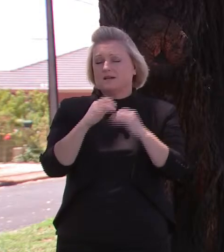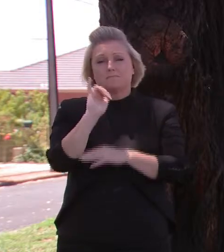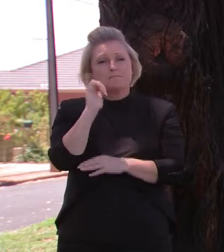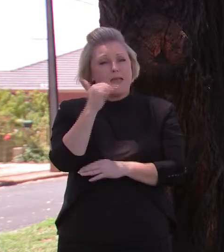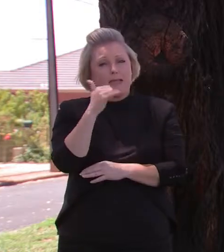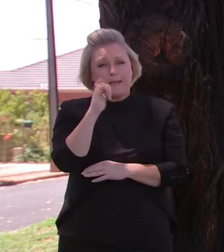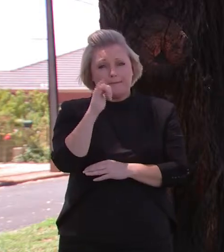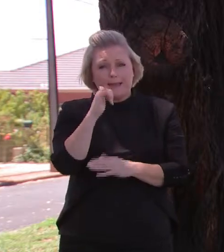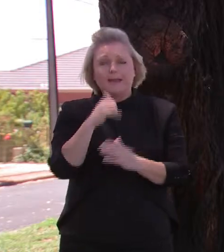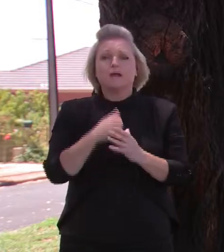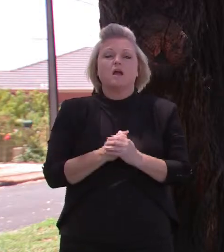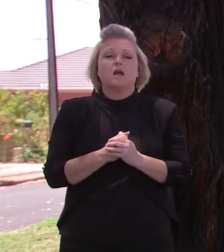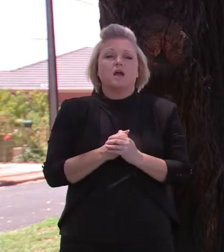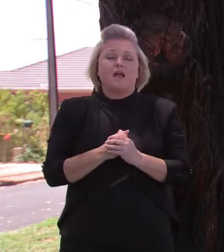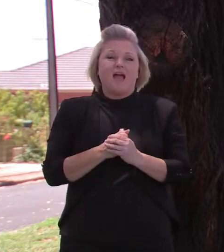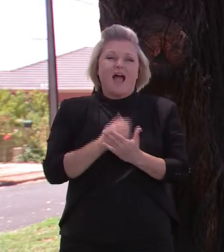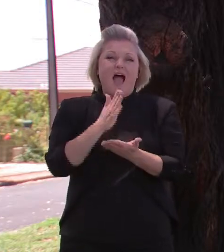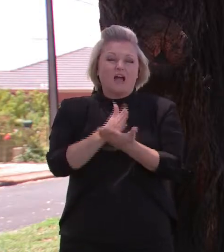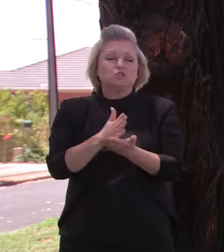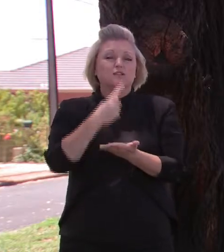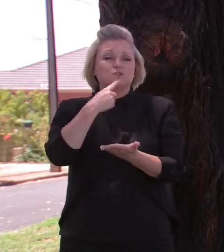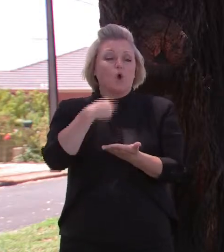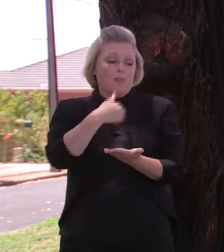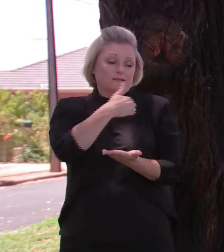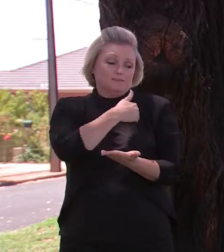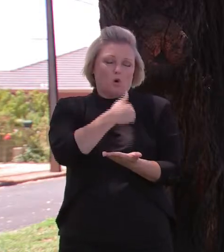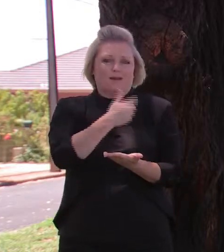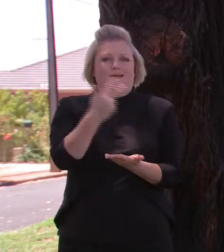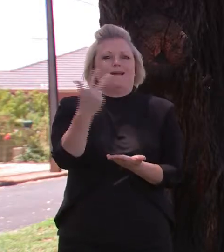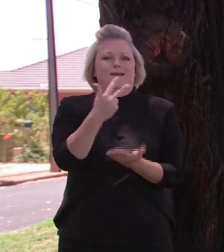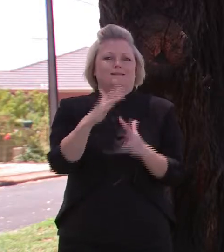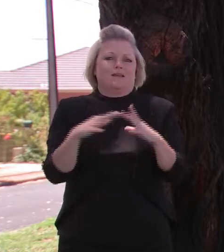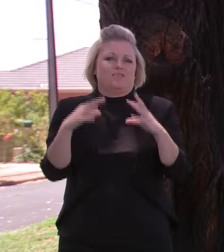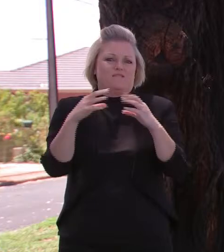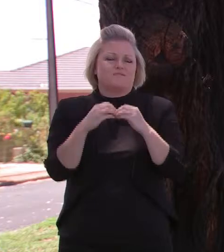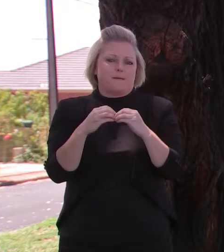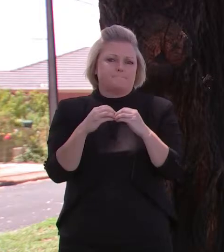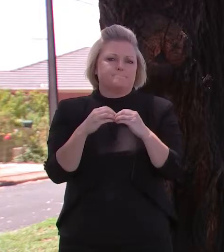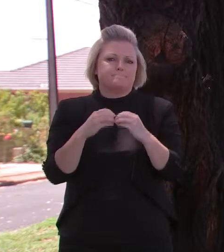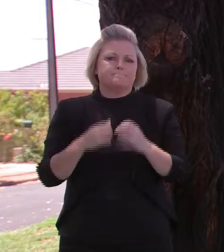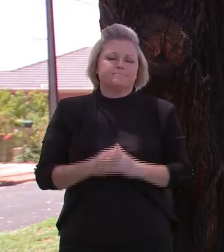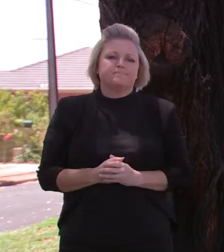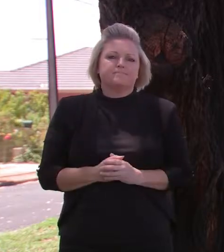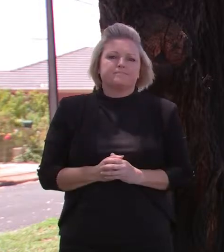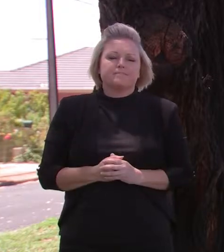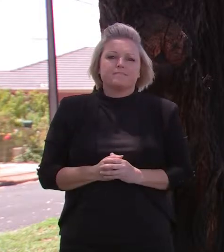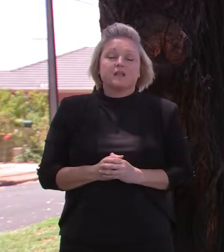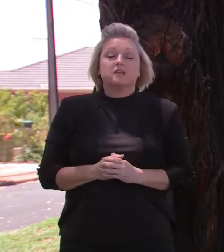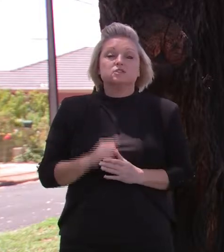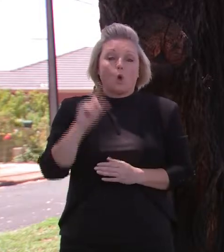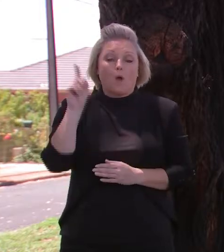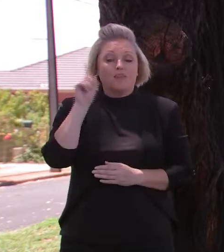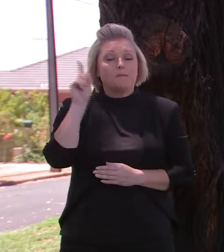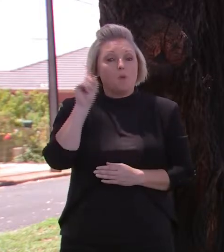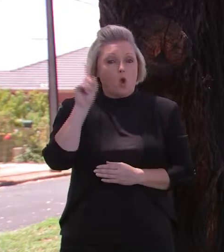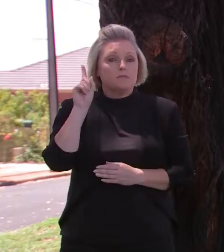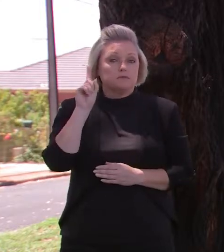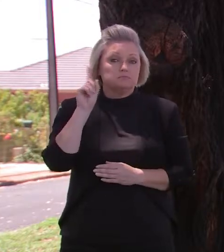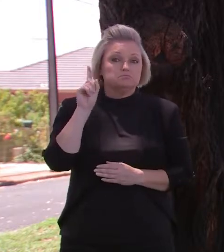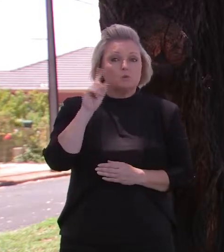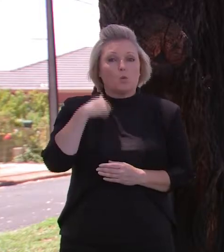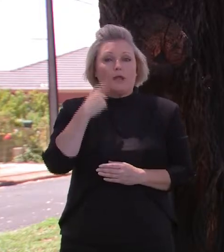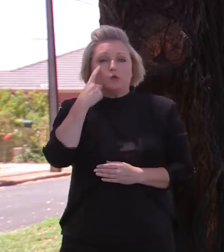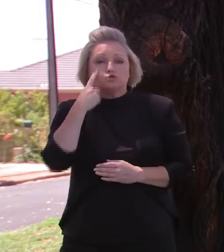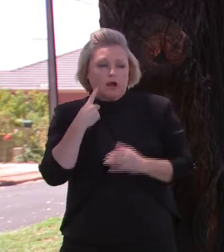pushed out further to the 18th of February. So at the moment, we're focused on doing everything we can